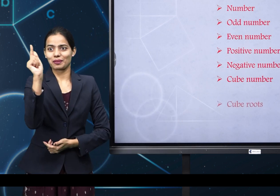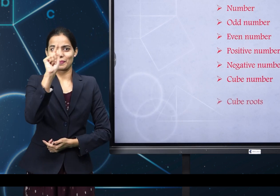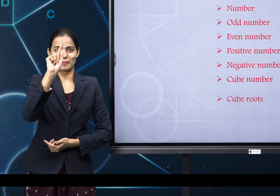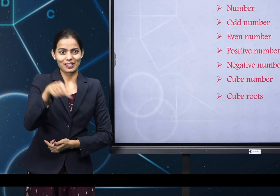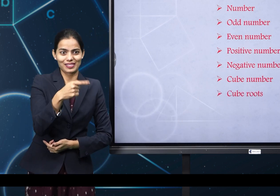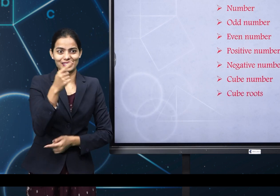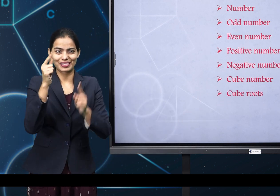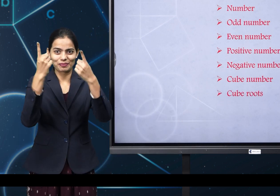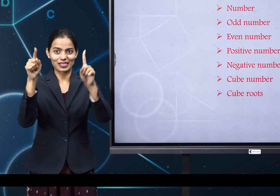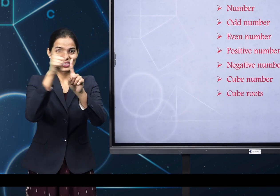cube roots,